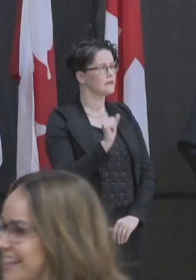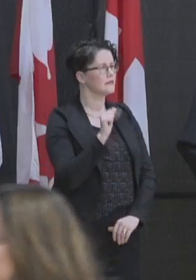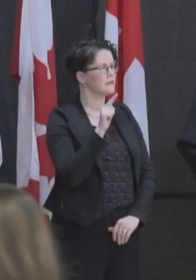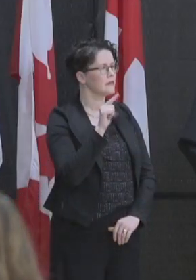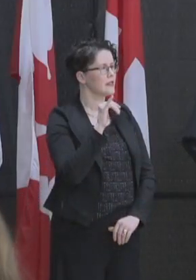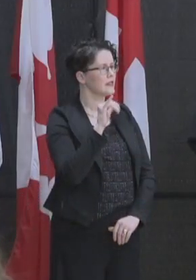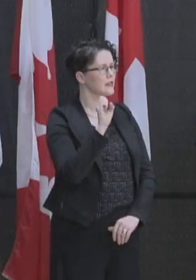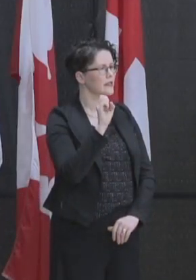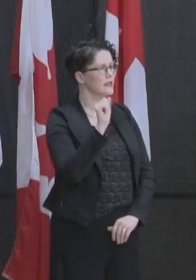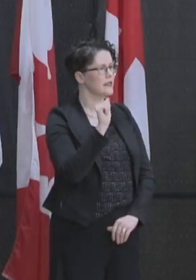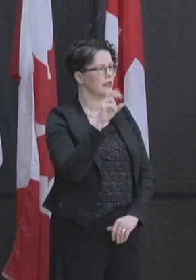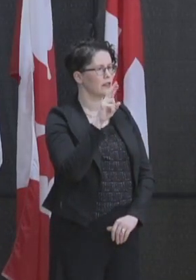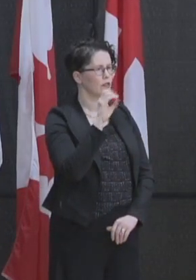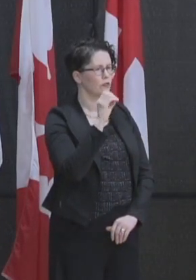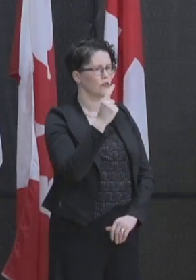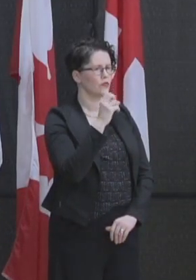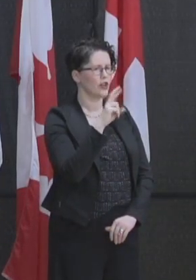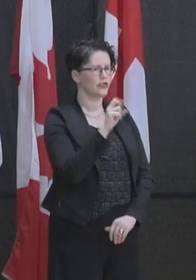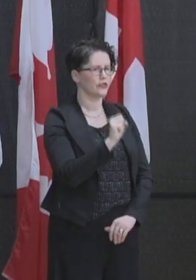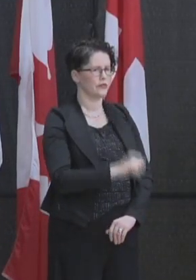Elisa Rogers.